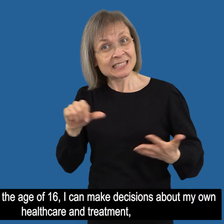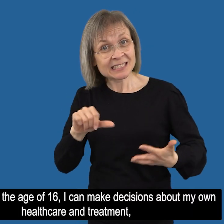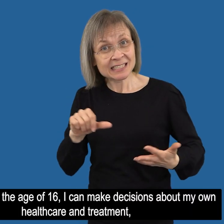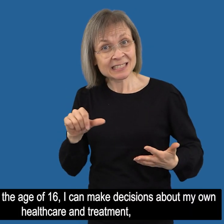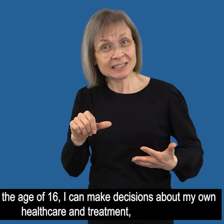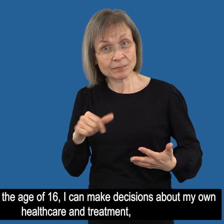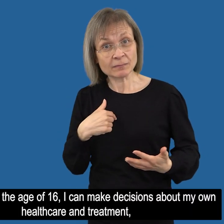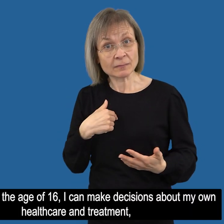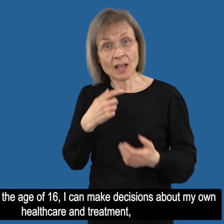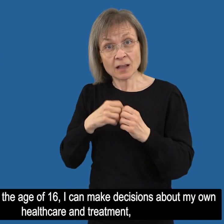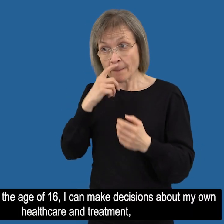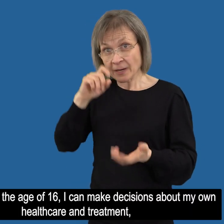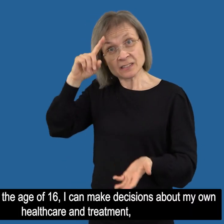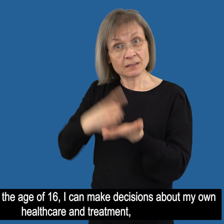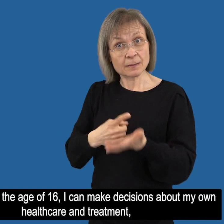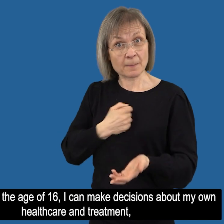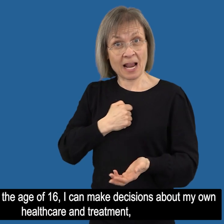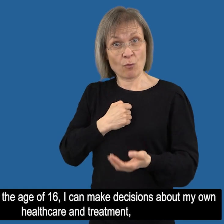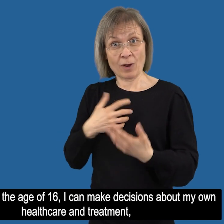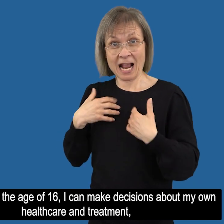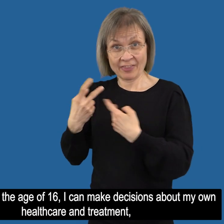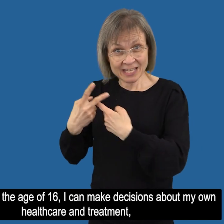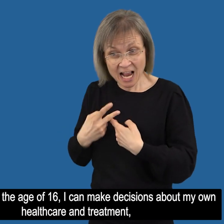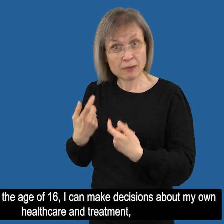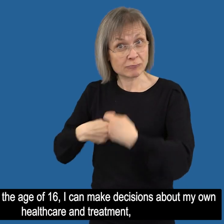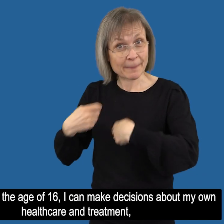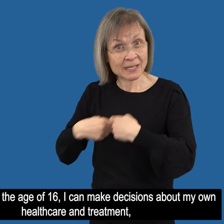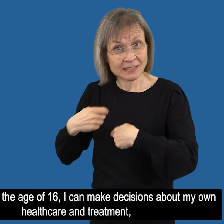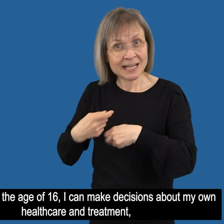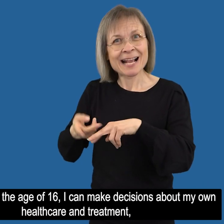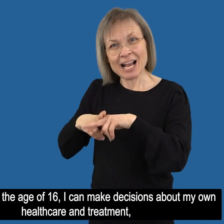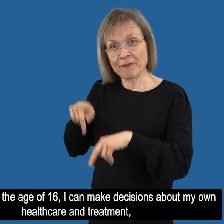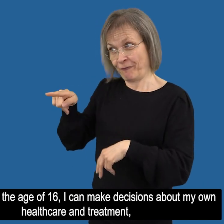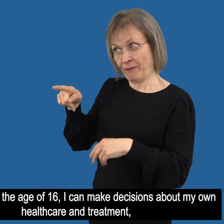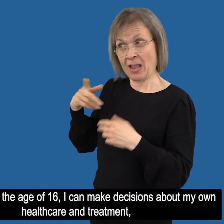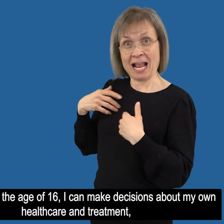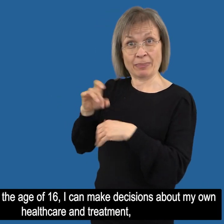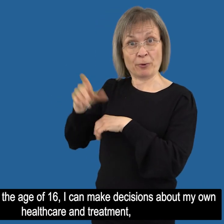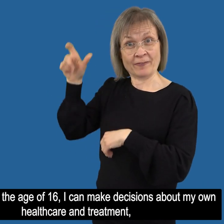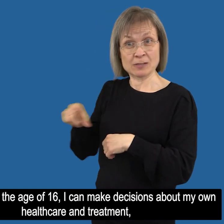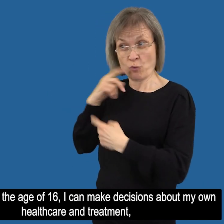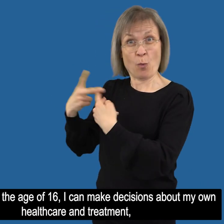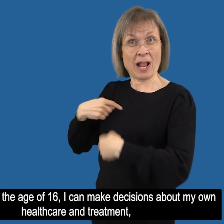If I am under the age of 16, I can make decisions about my own healthcare and treatment, if the health professional looking